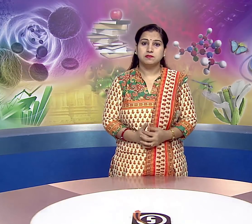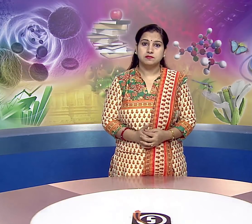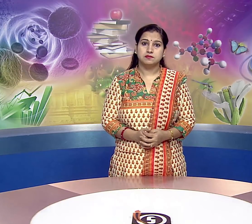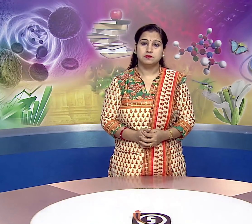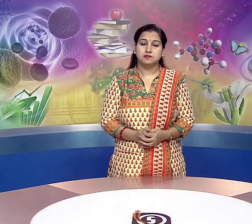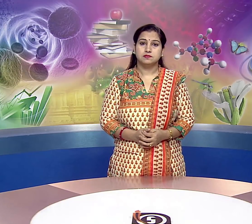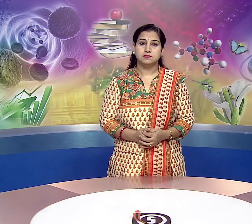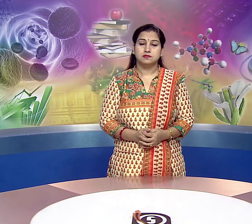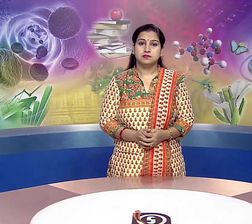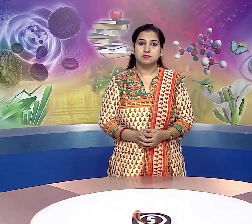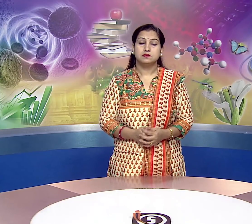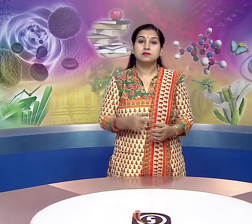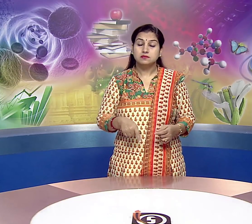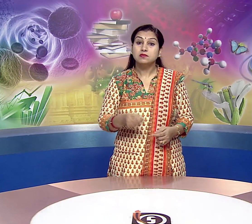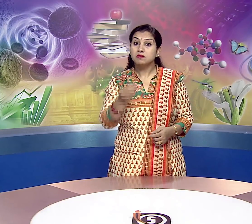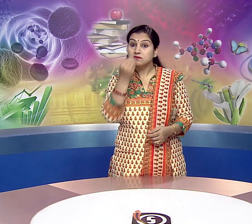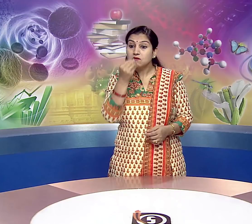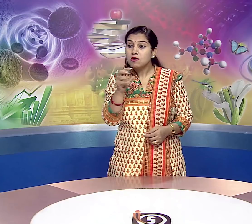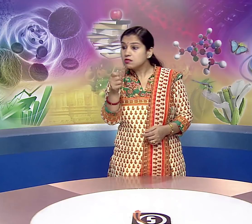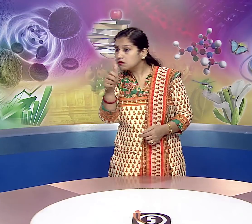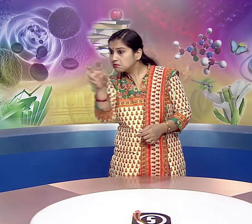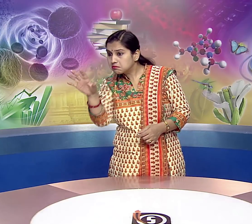and food availability was not there.